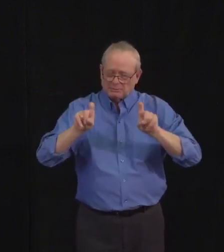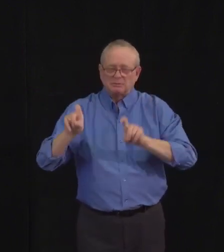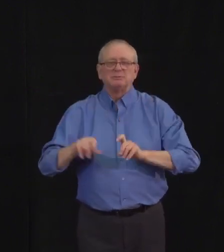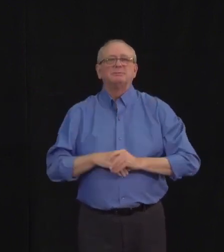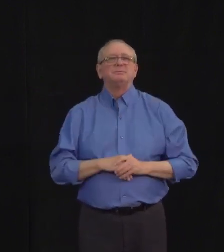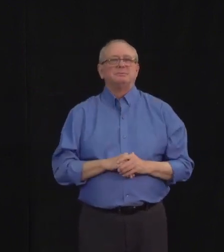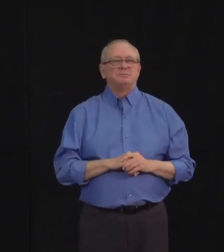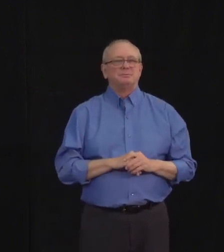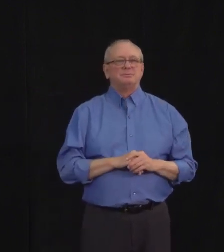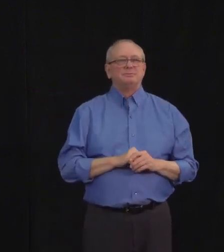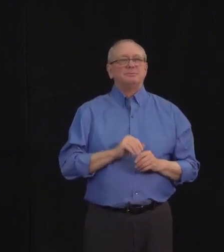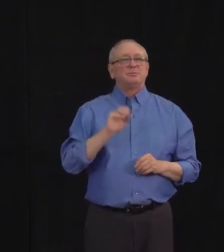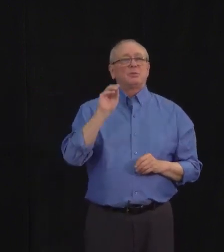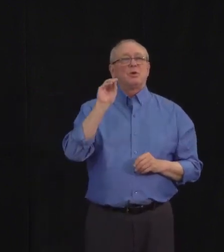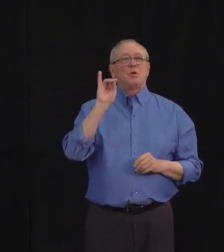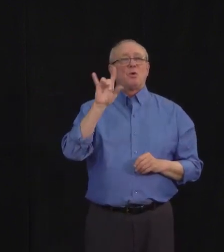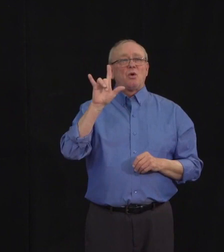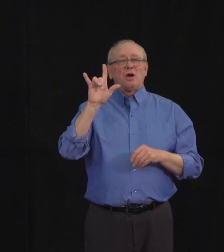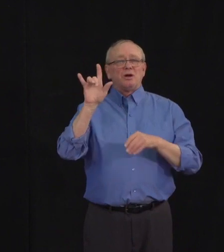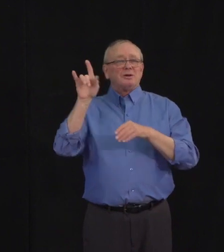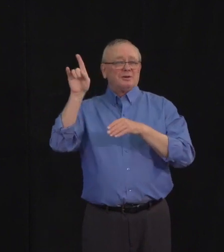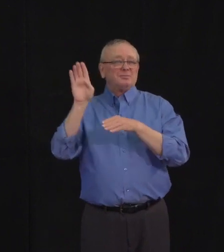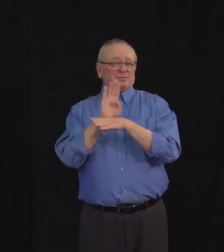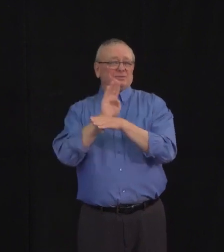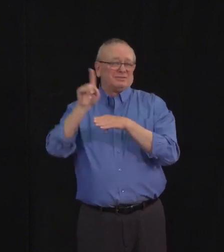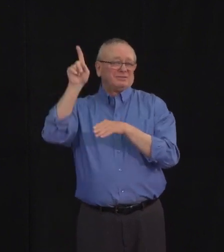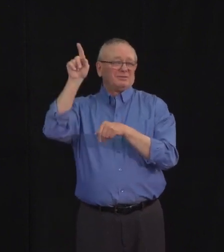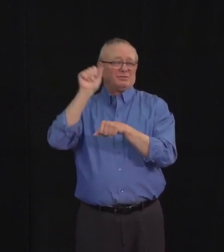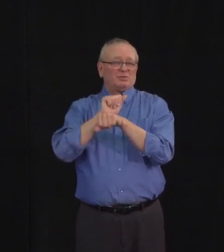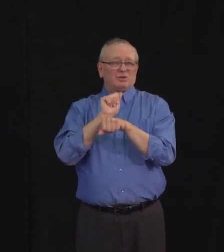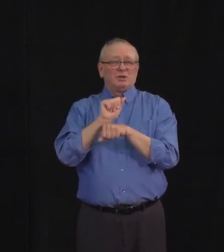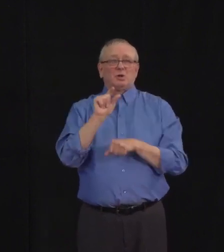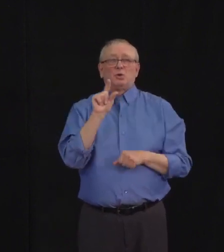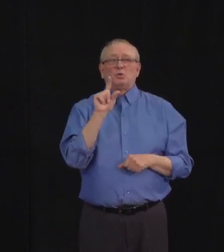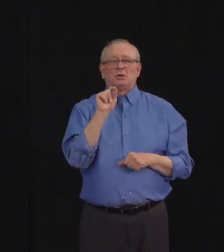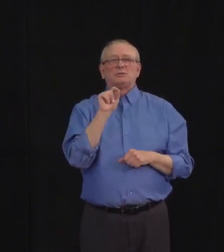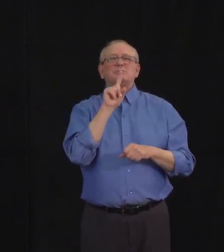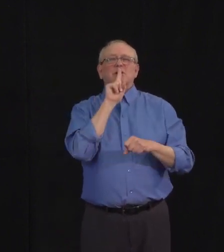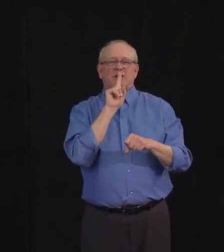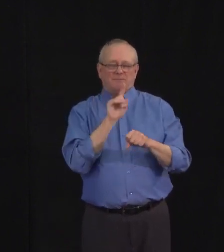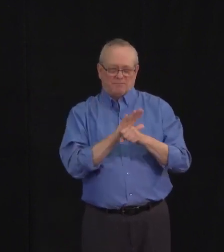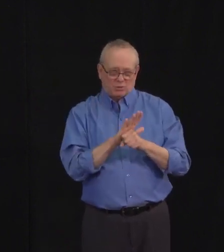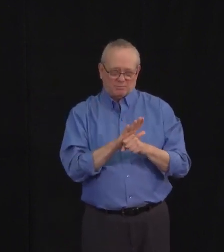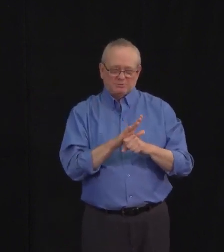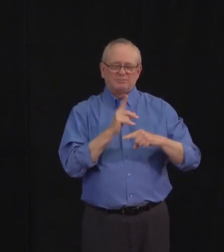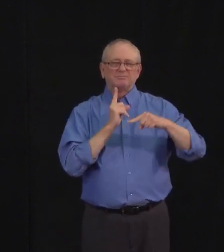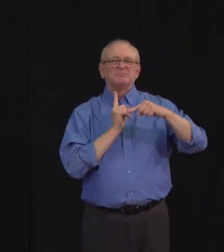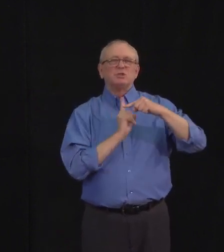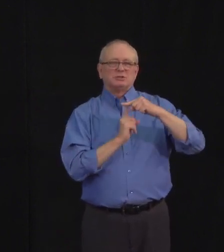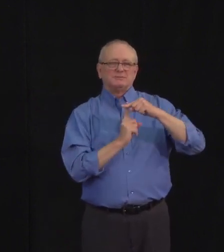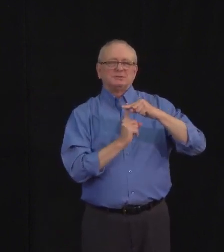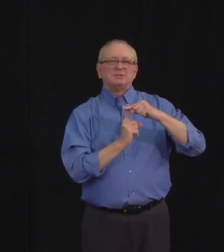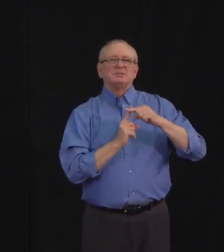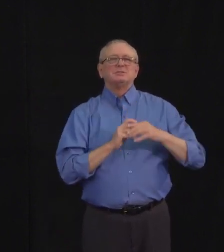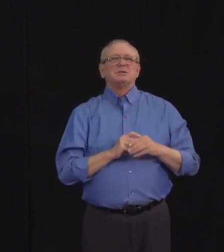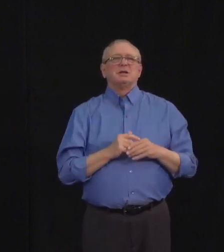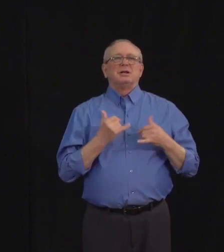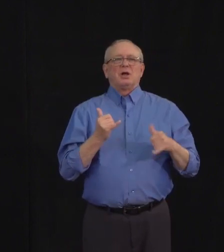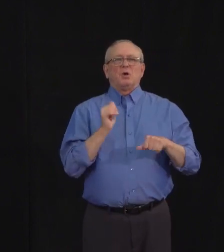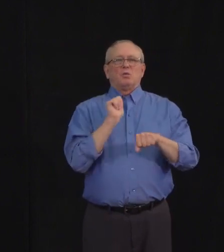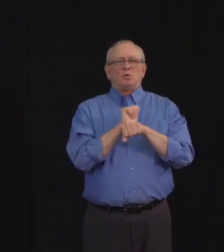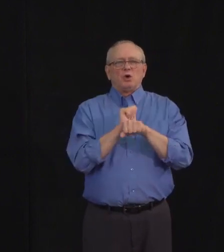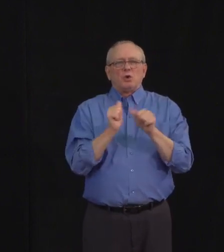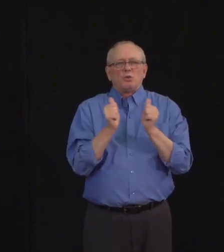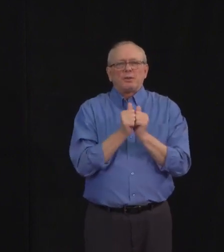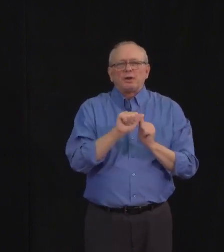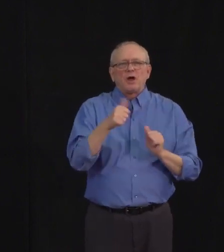as previously reported, and as I've mentioned earlier, we are working with other partners in provinces across the country to determine where there may be